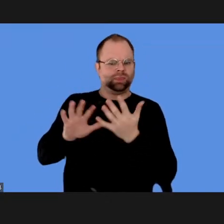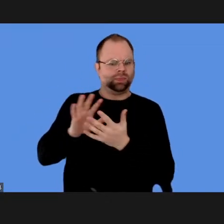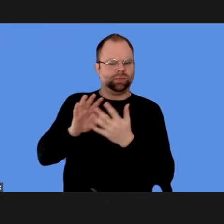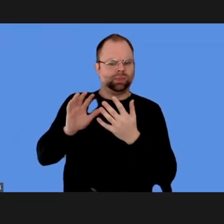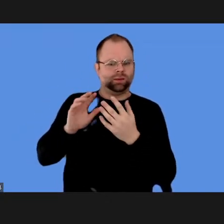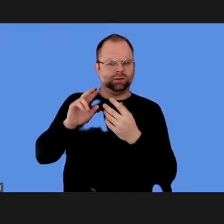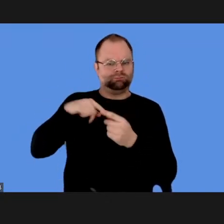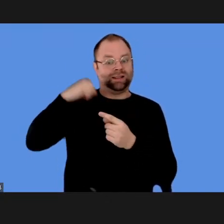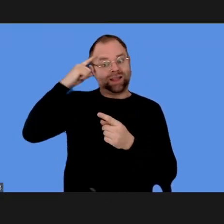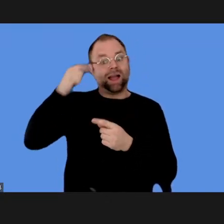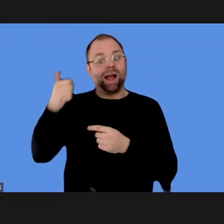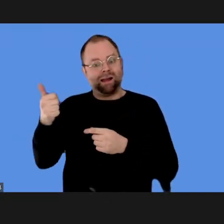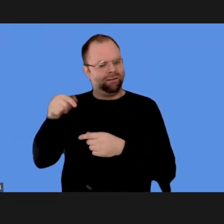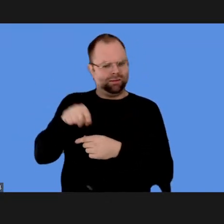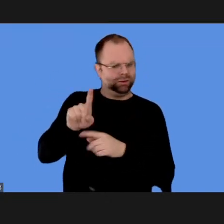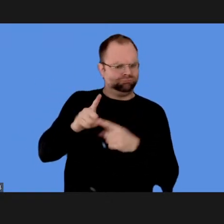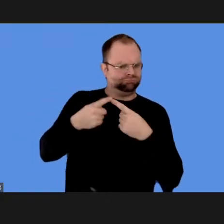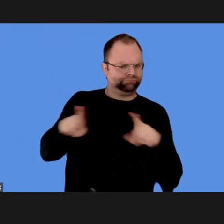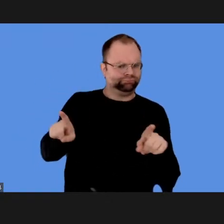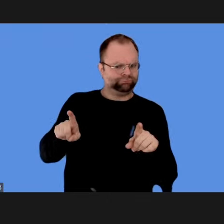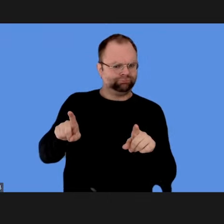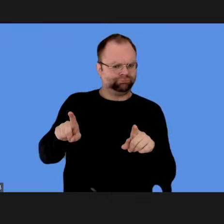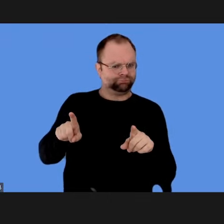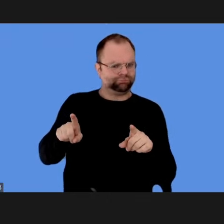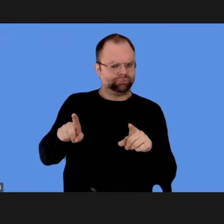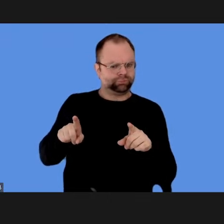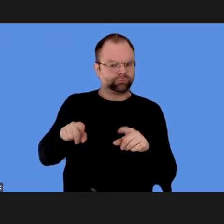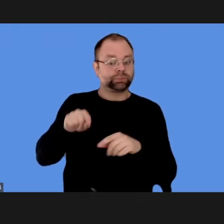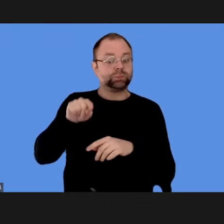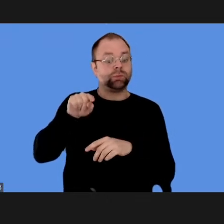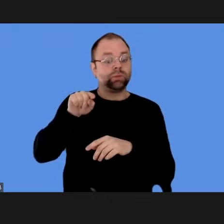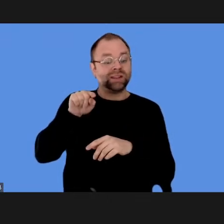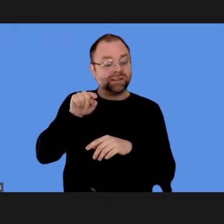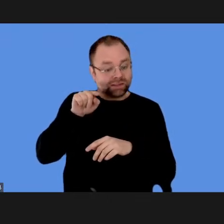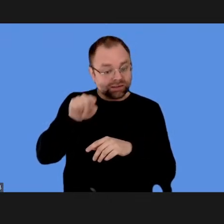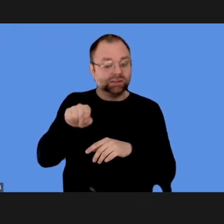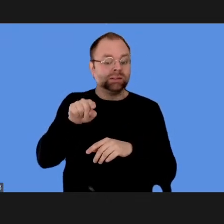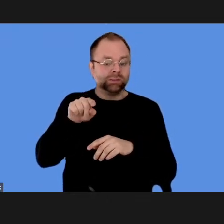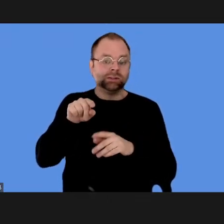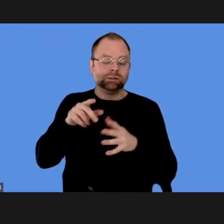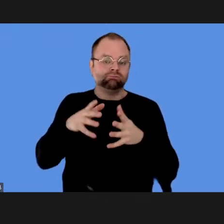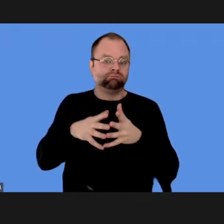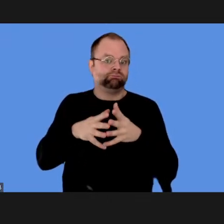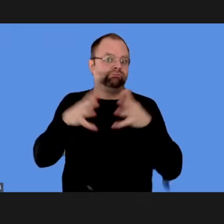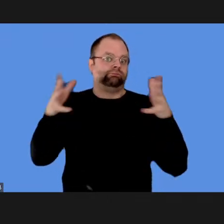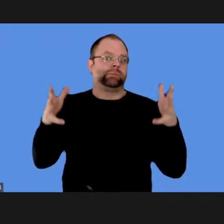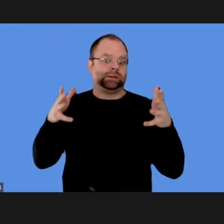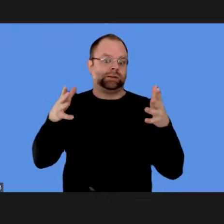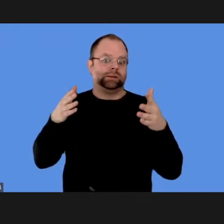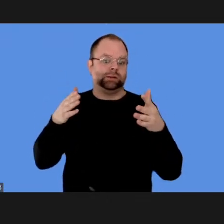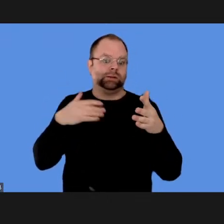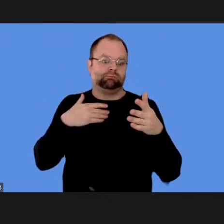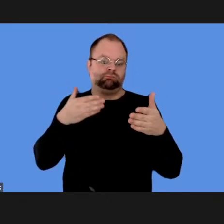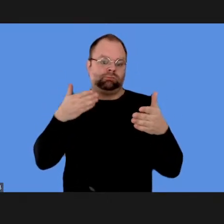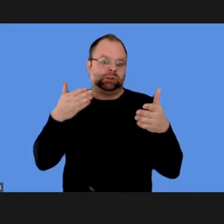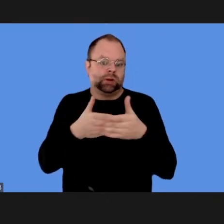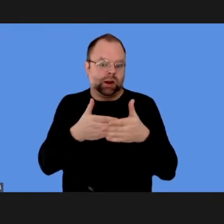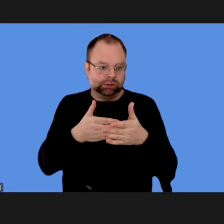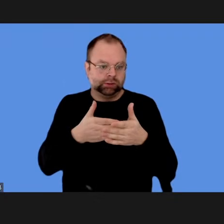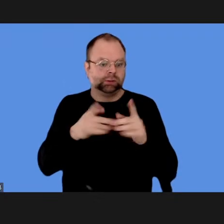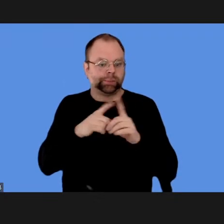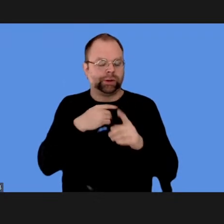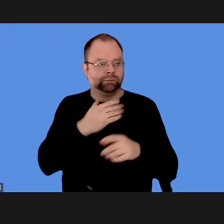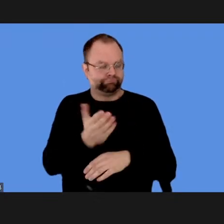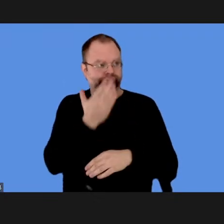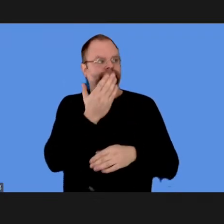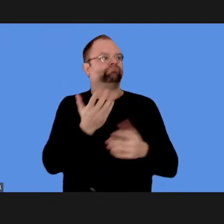sustainable development goals. Of course, as I said earlier, there are steady improvements, over the